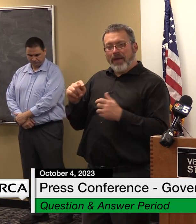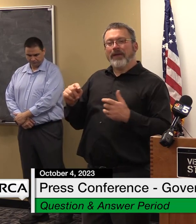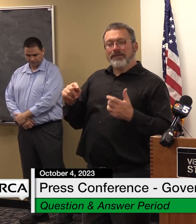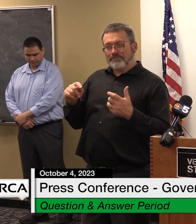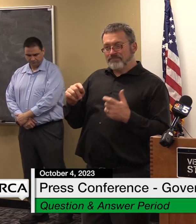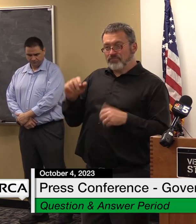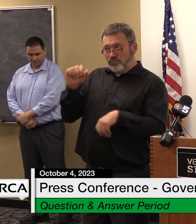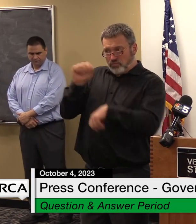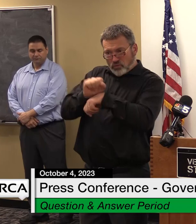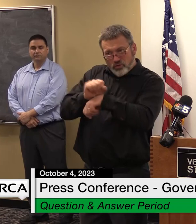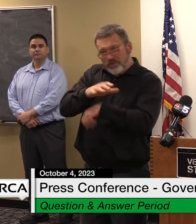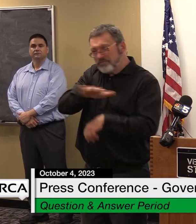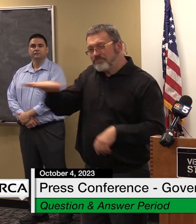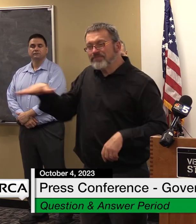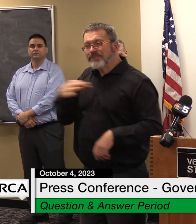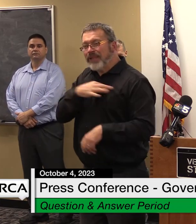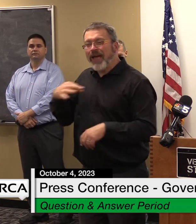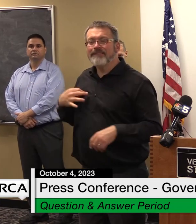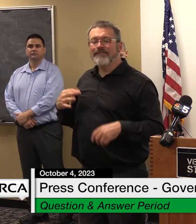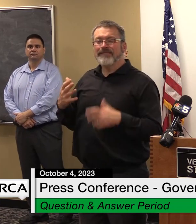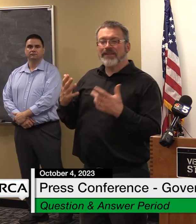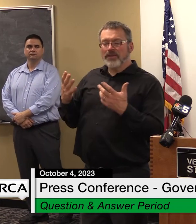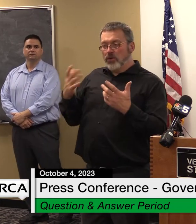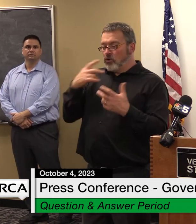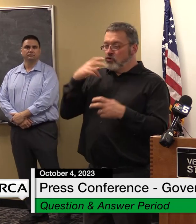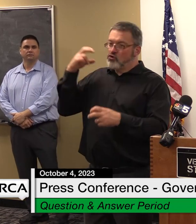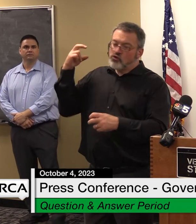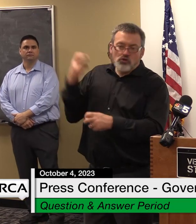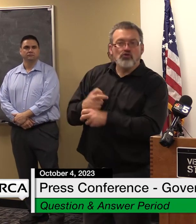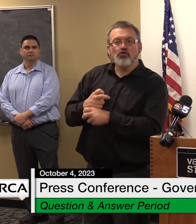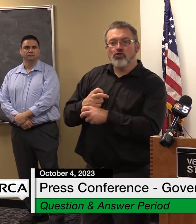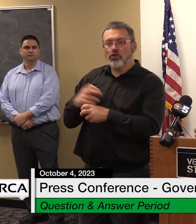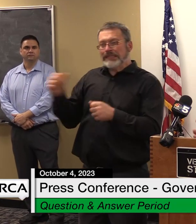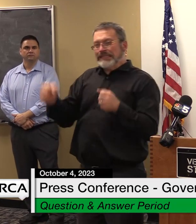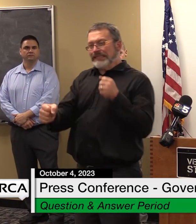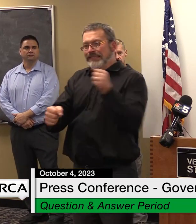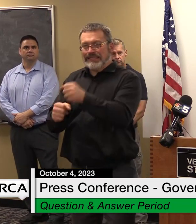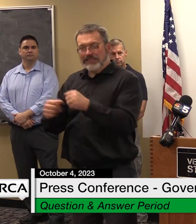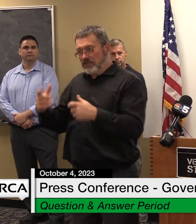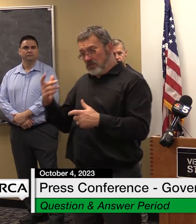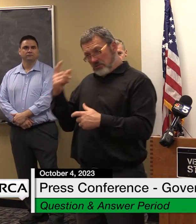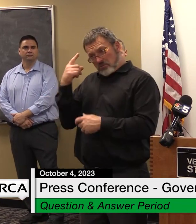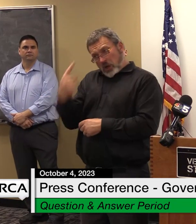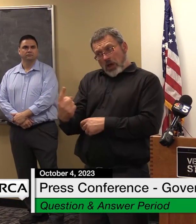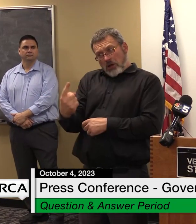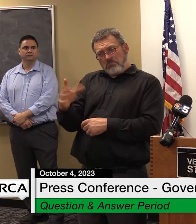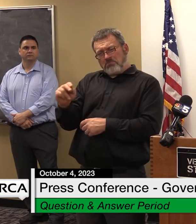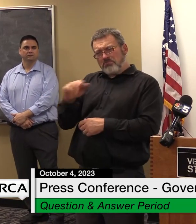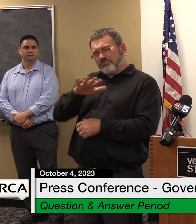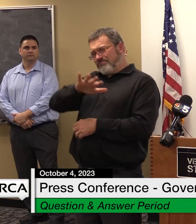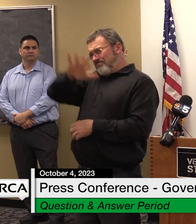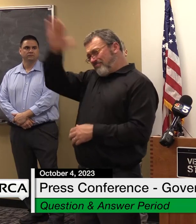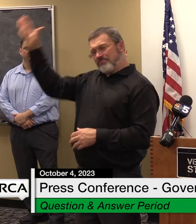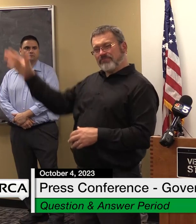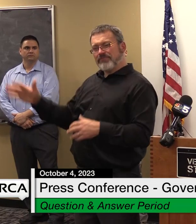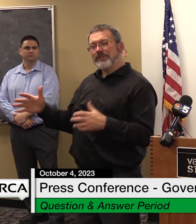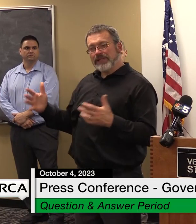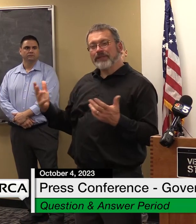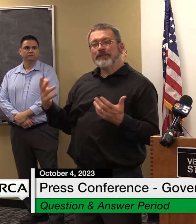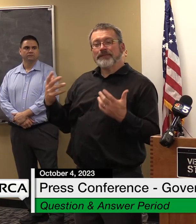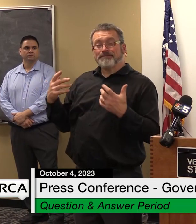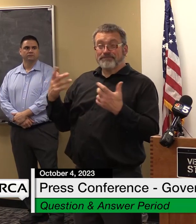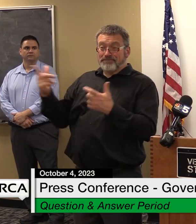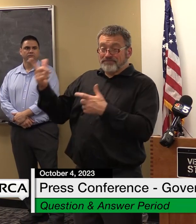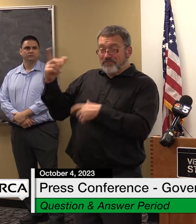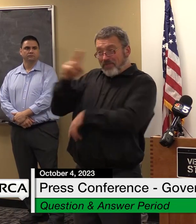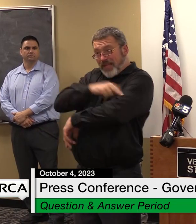hiring, and so forth. So, and that's across the board. And in our health care system, it's become